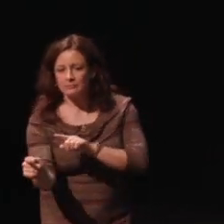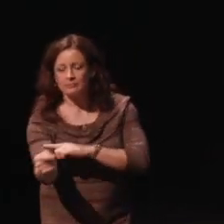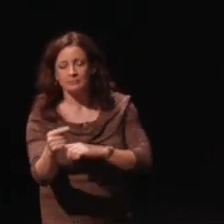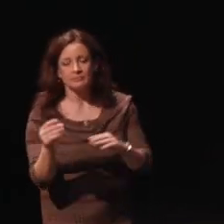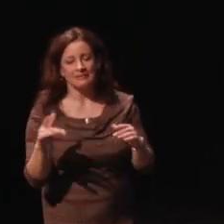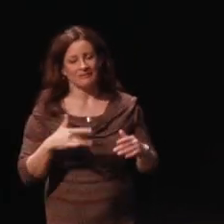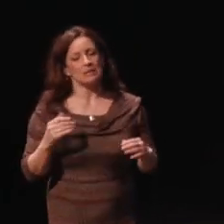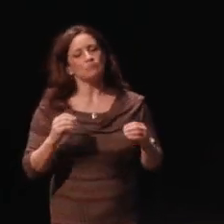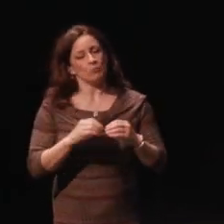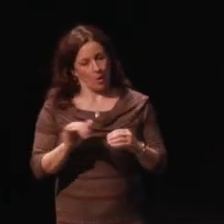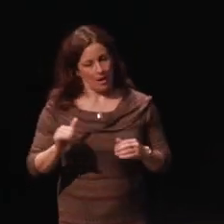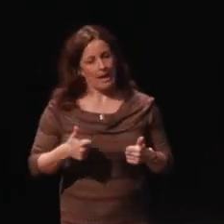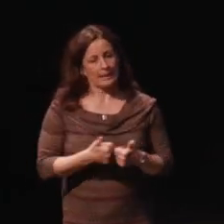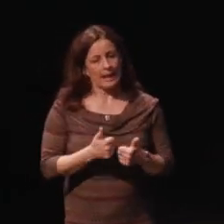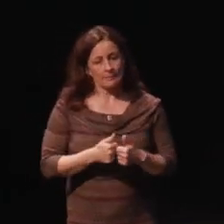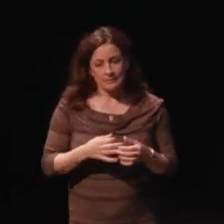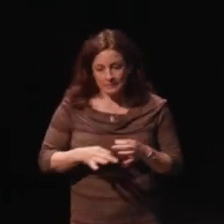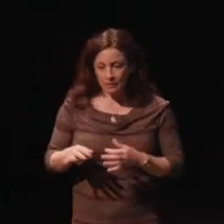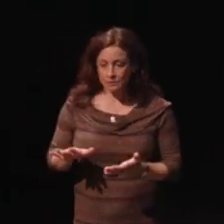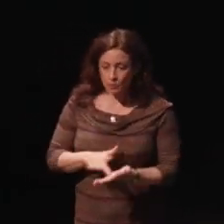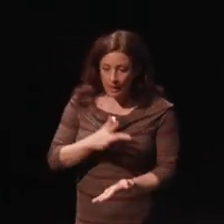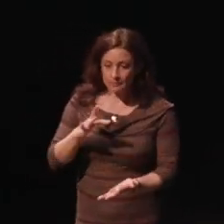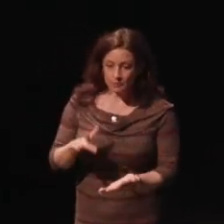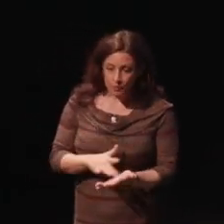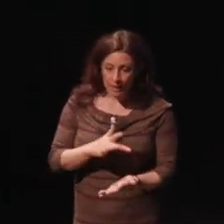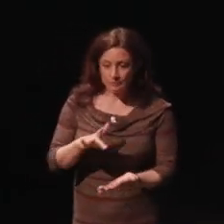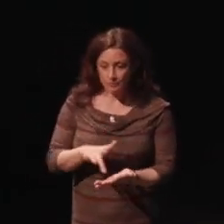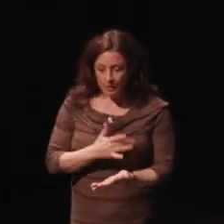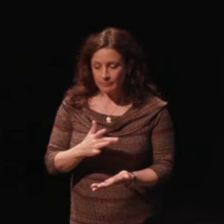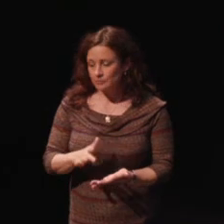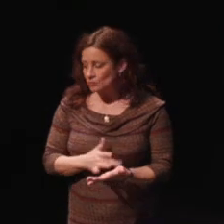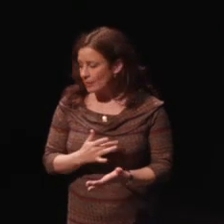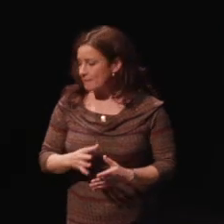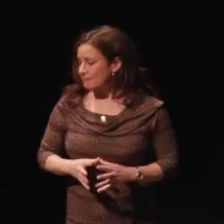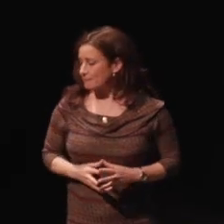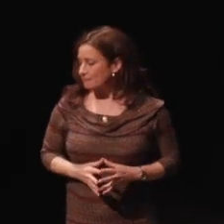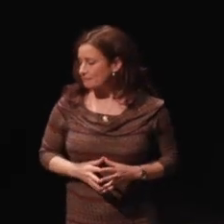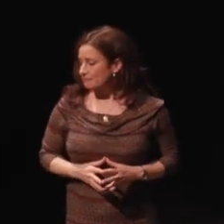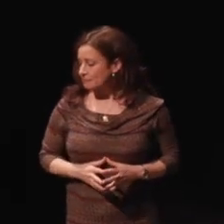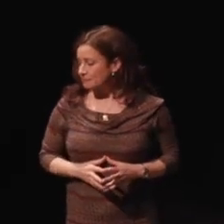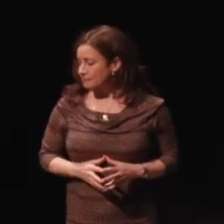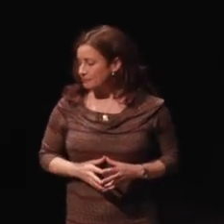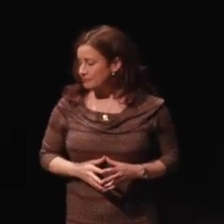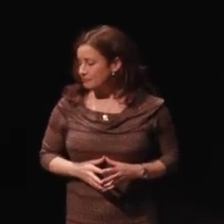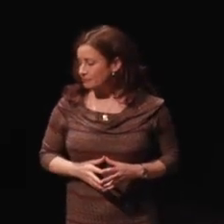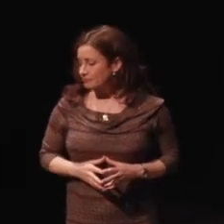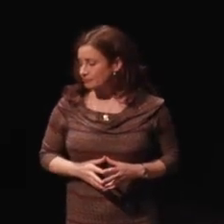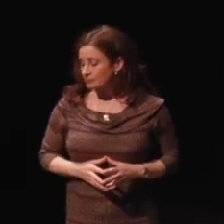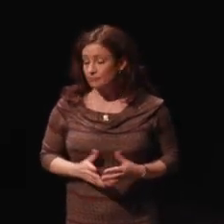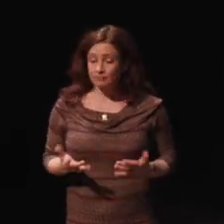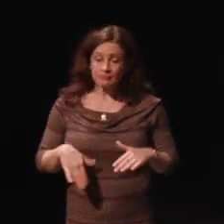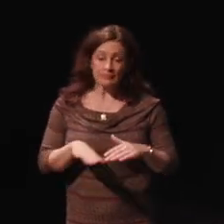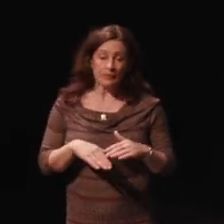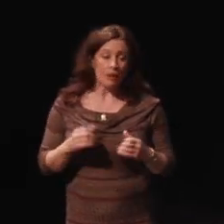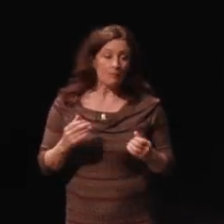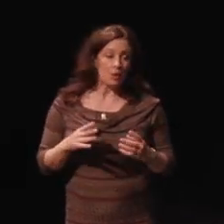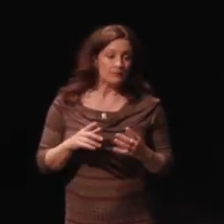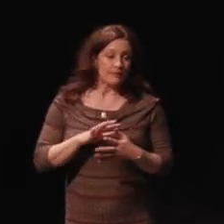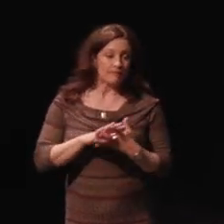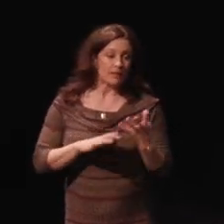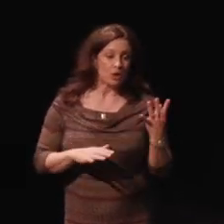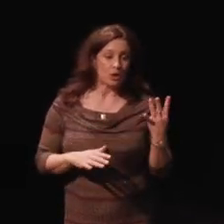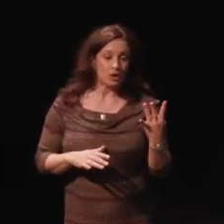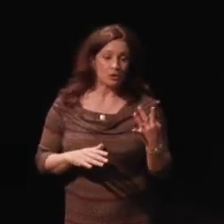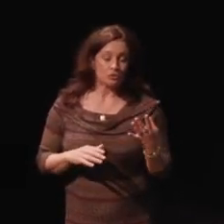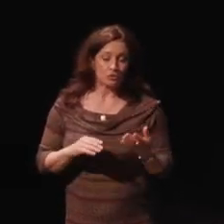game rather than having to swipe all the time. So essentially, the MultiFinger Gestures are good for any information